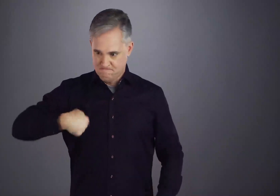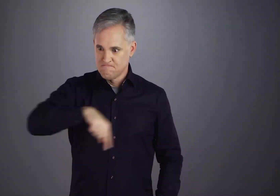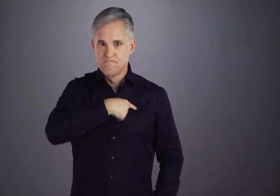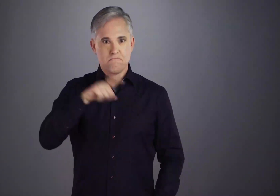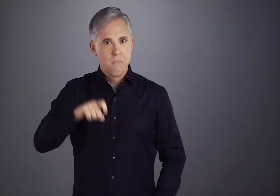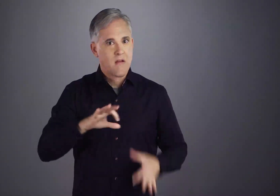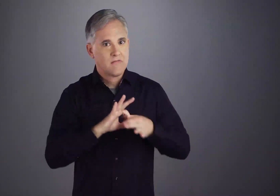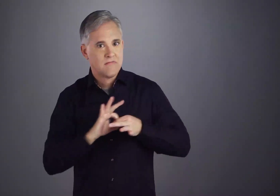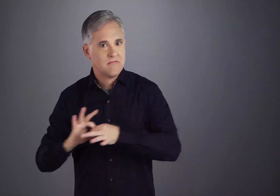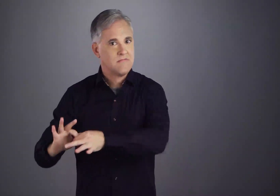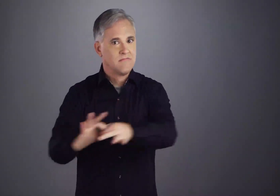die separately.